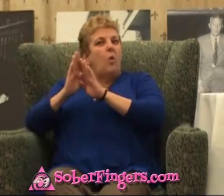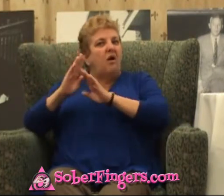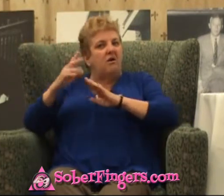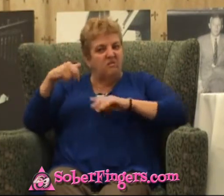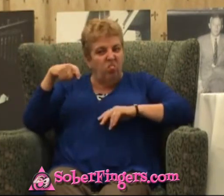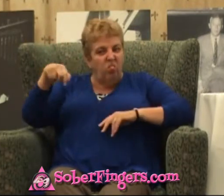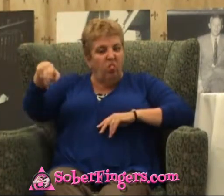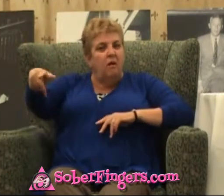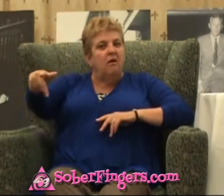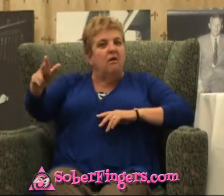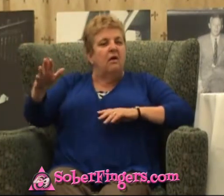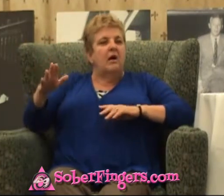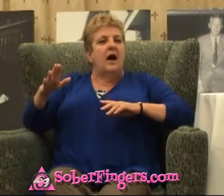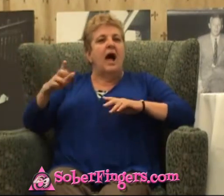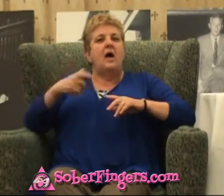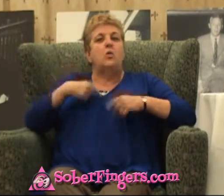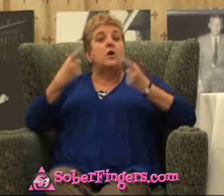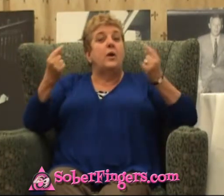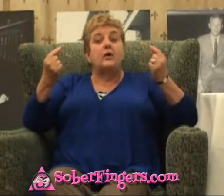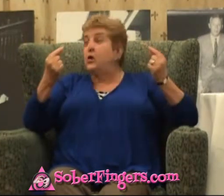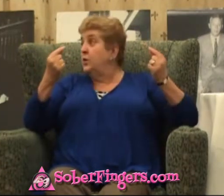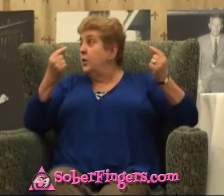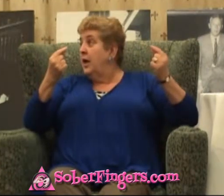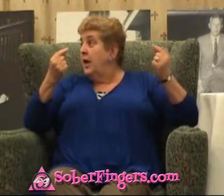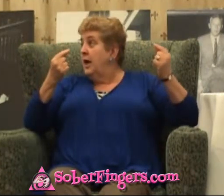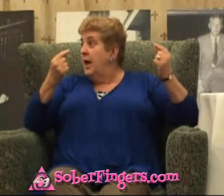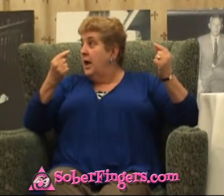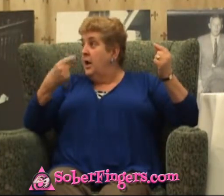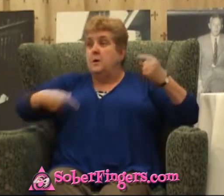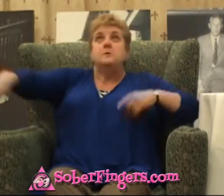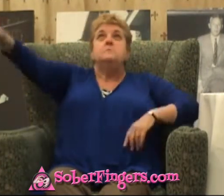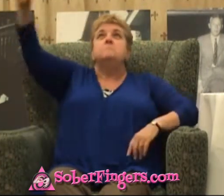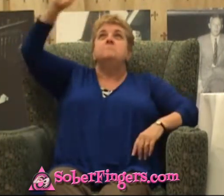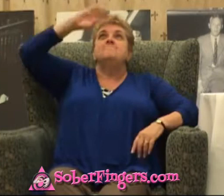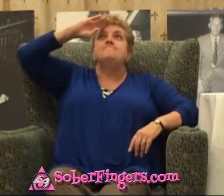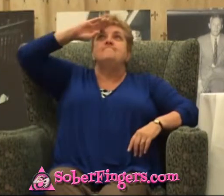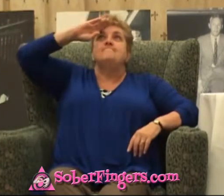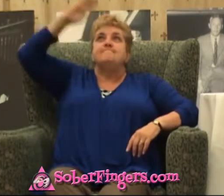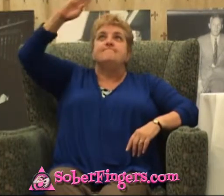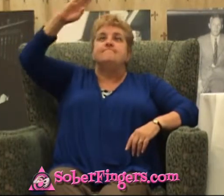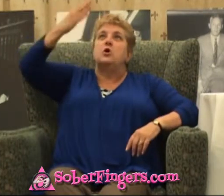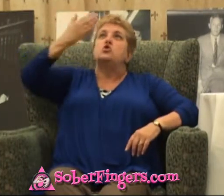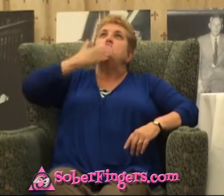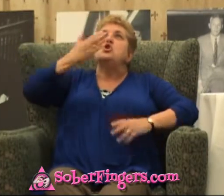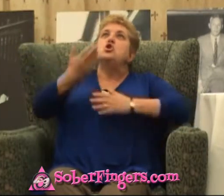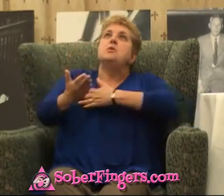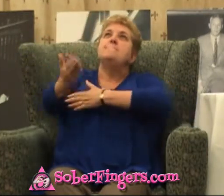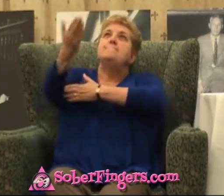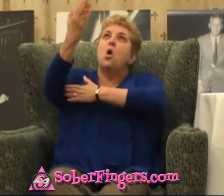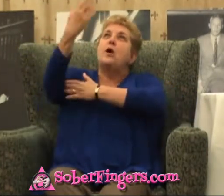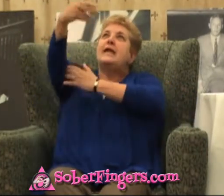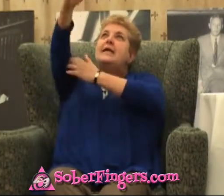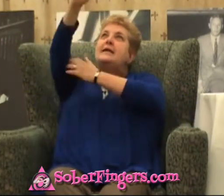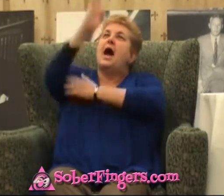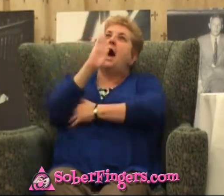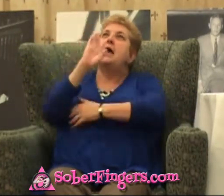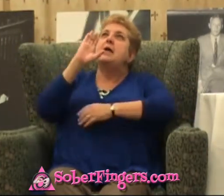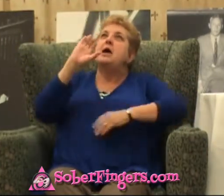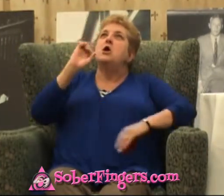I walk out and I throw my hand up like this and I say, "Good morning, God. Chris Campbell here reporting for